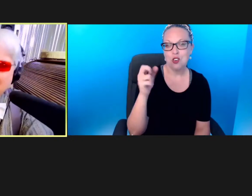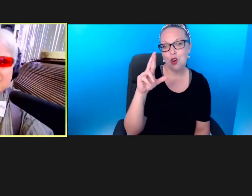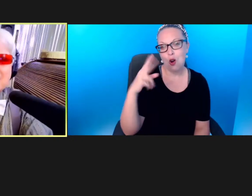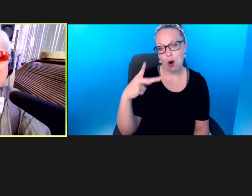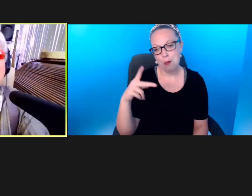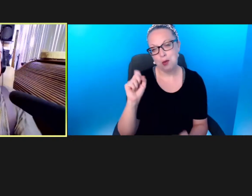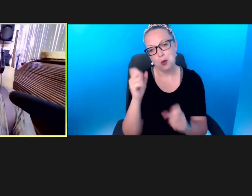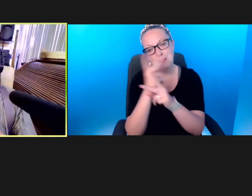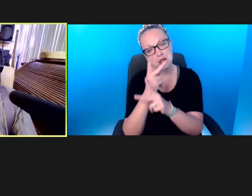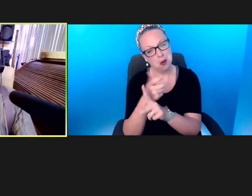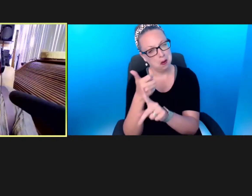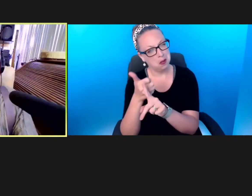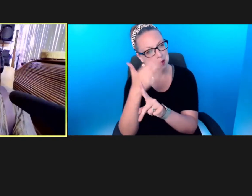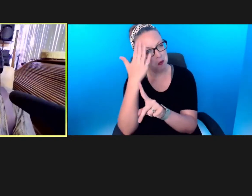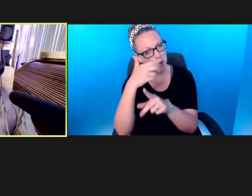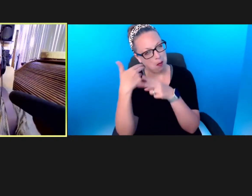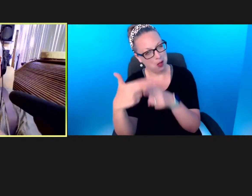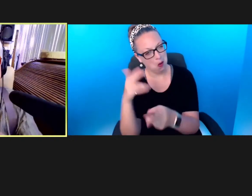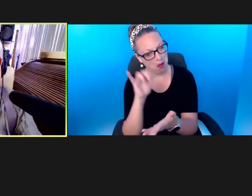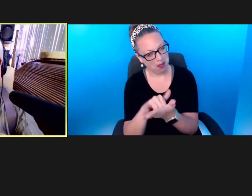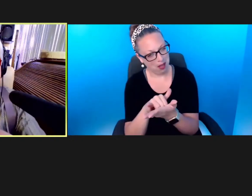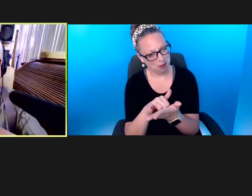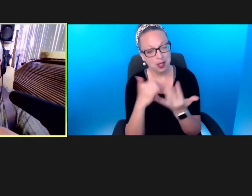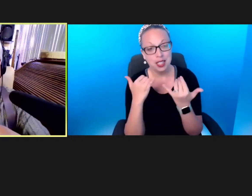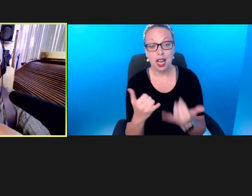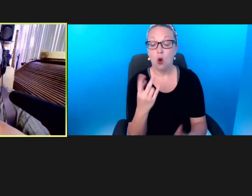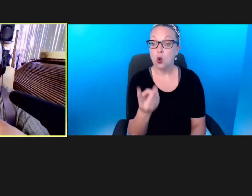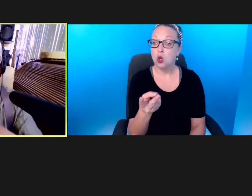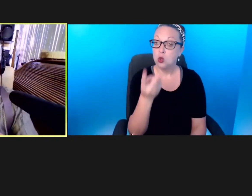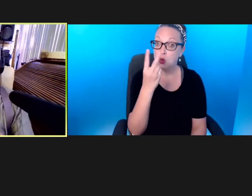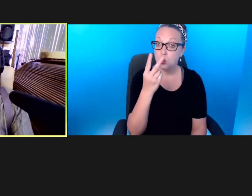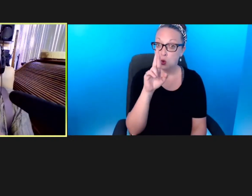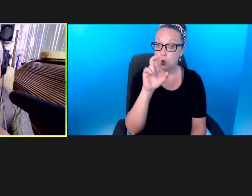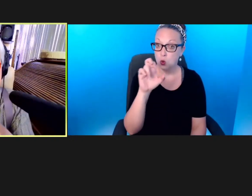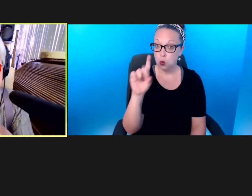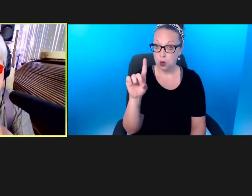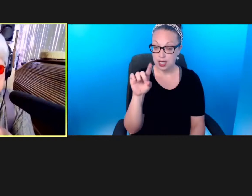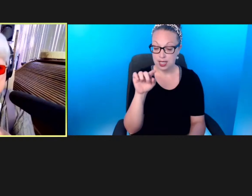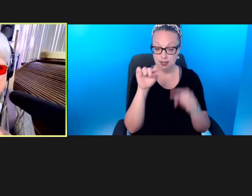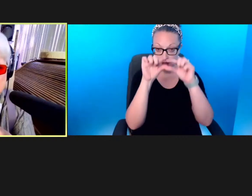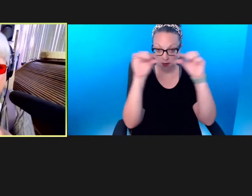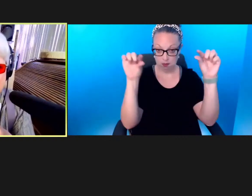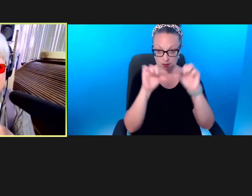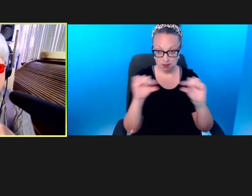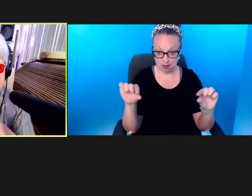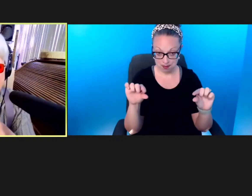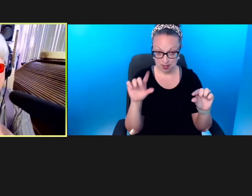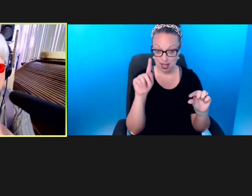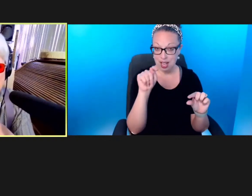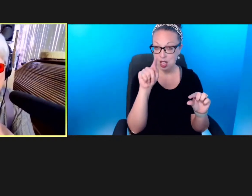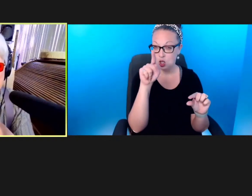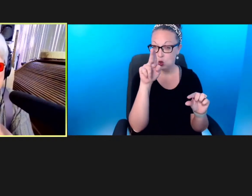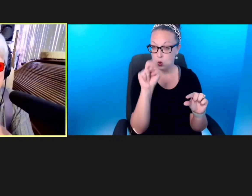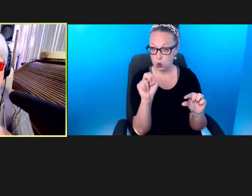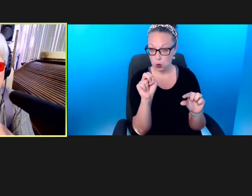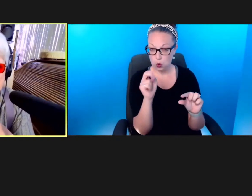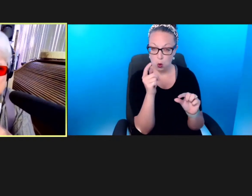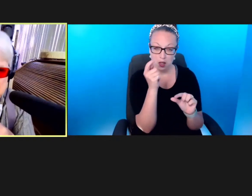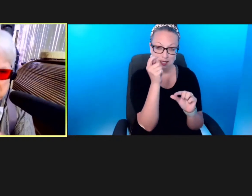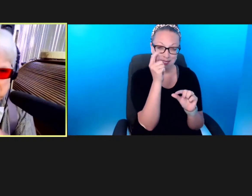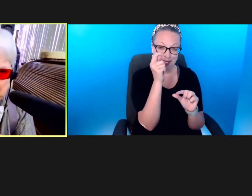that. Now, if you take two reed beds and tune them so they're slightly out